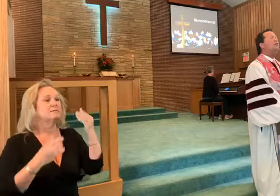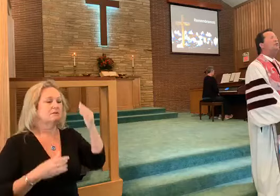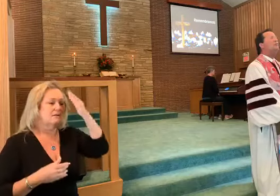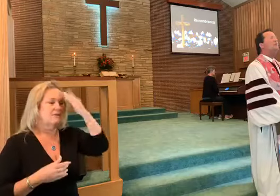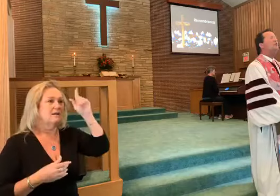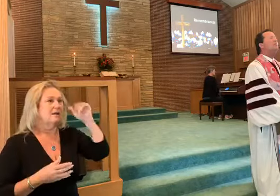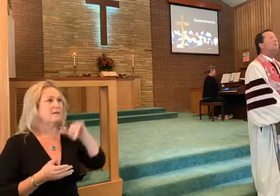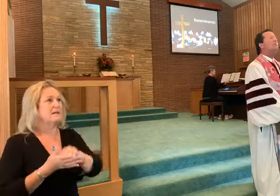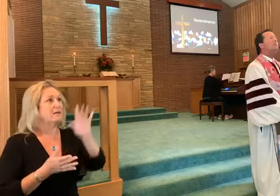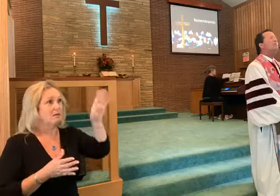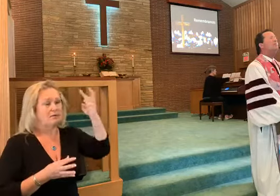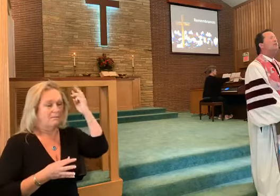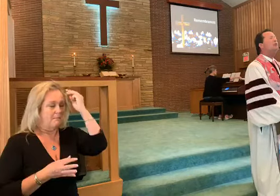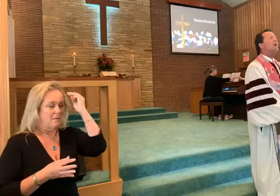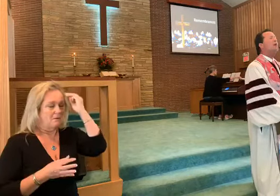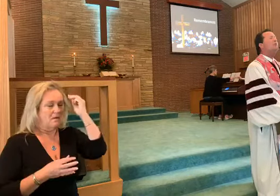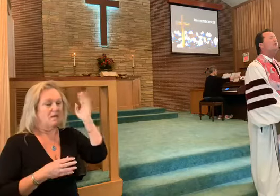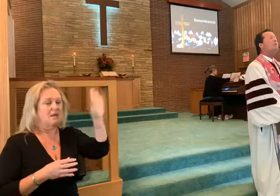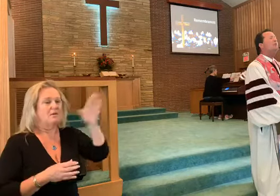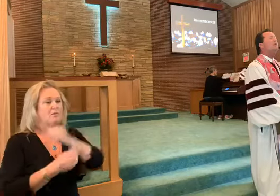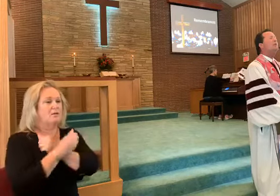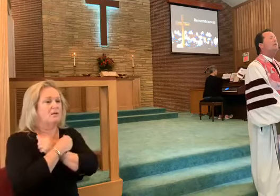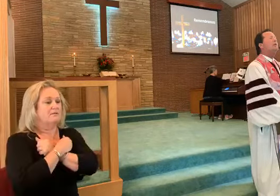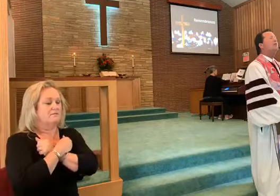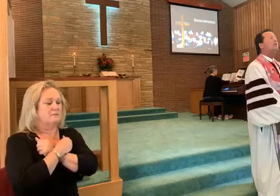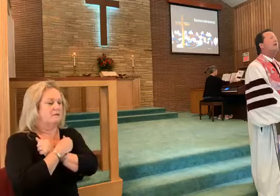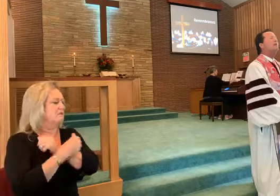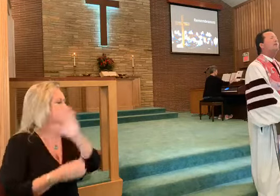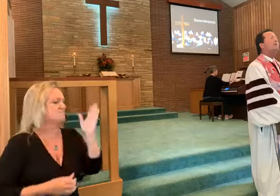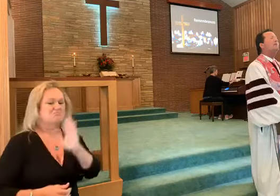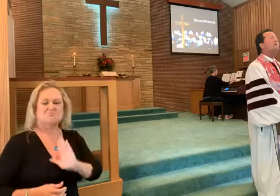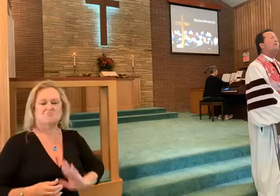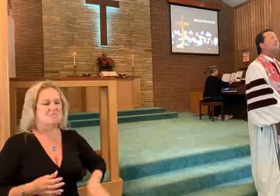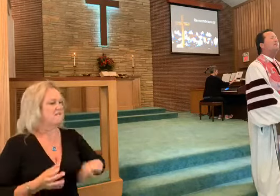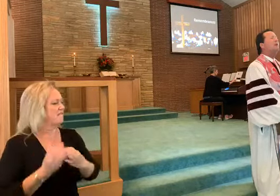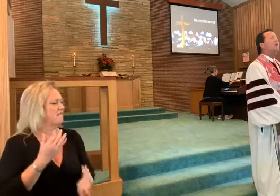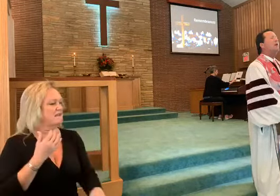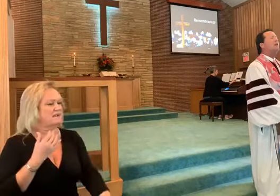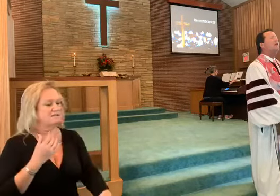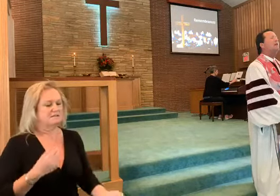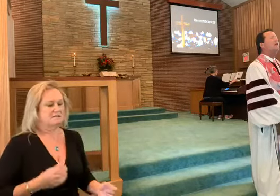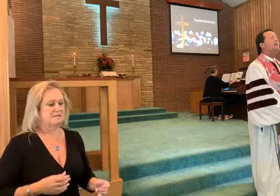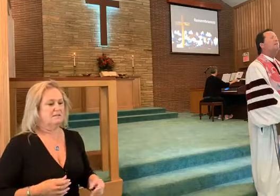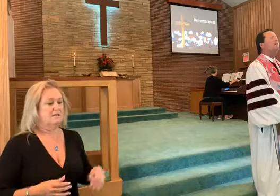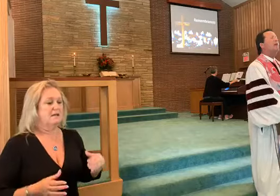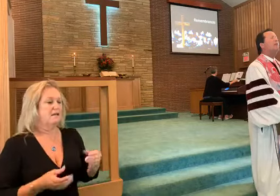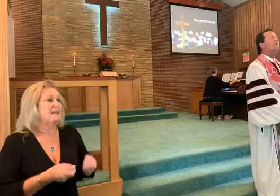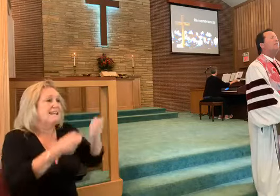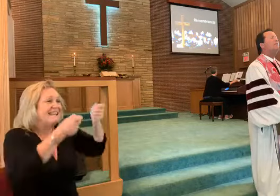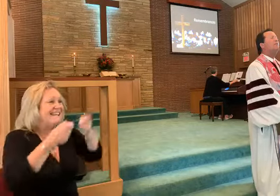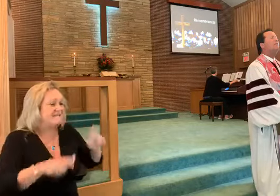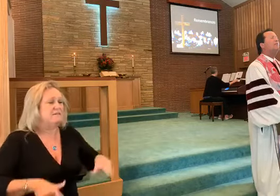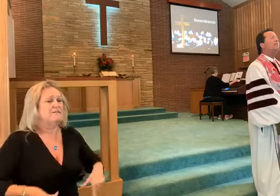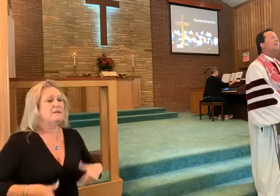knowing that your memory and your love never fail, and that in the gift of